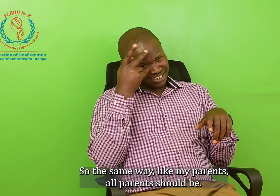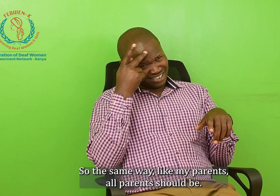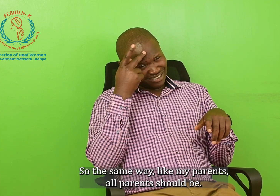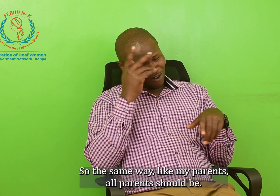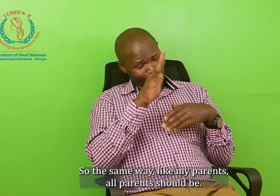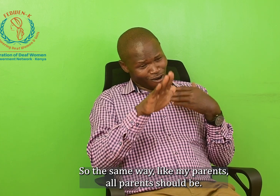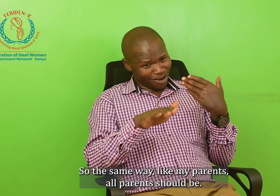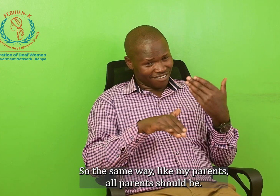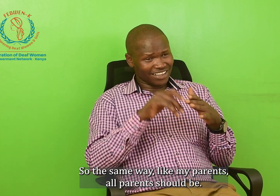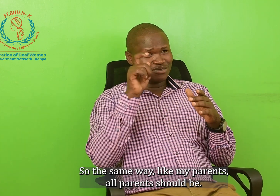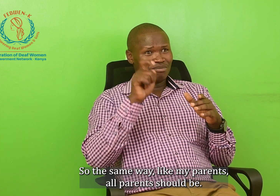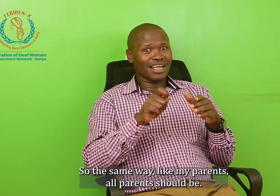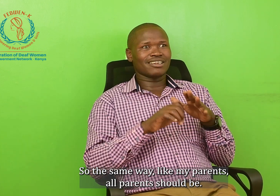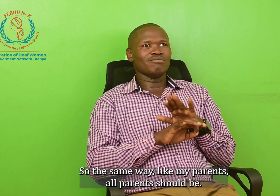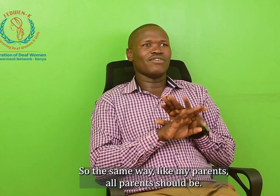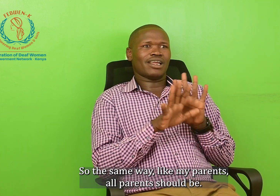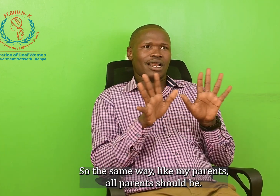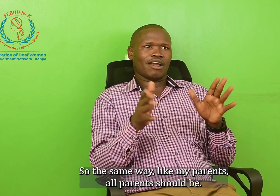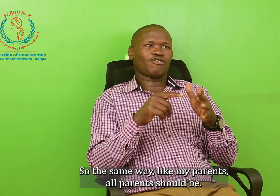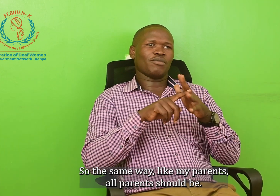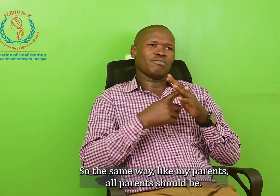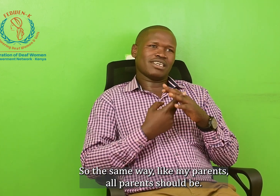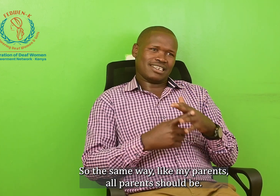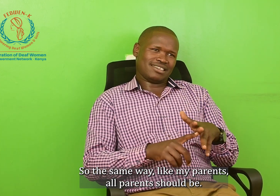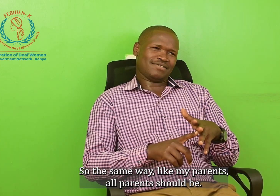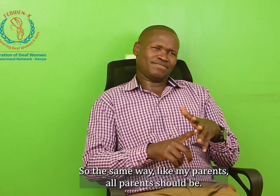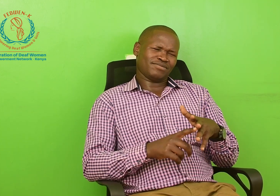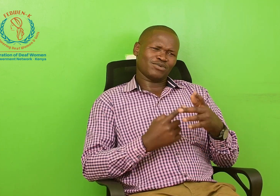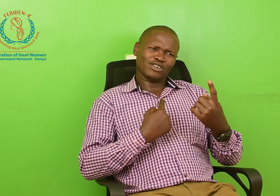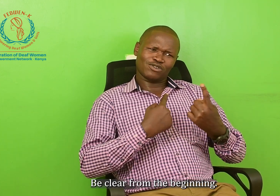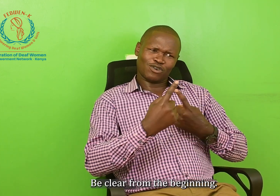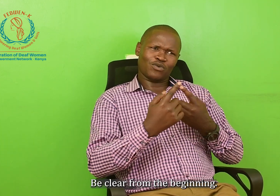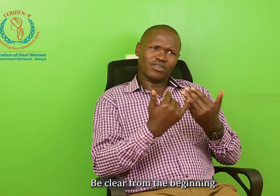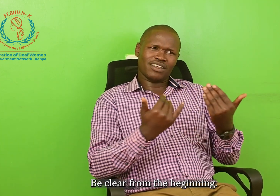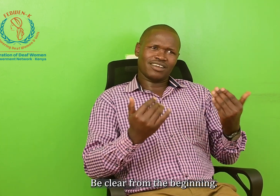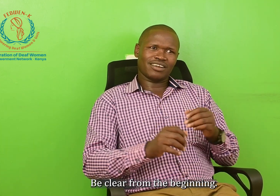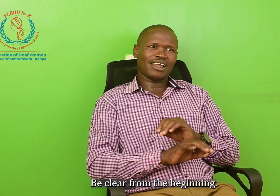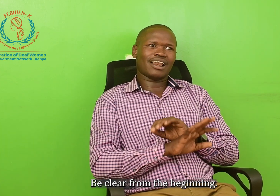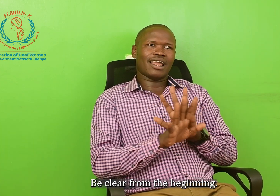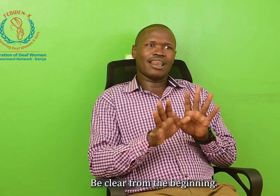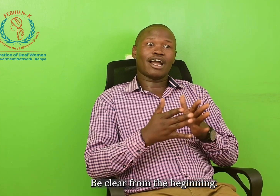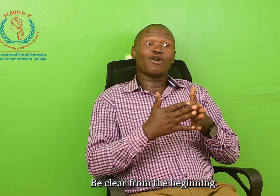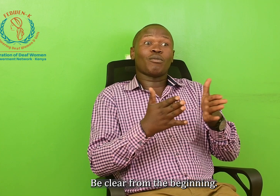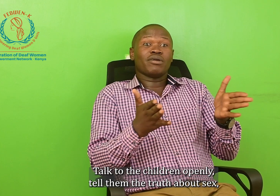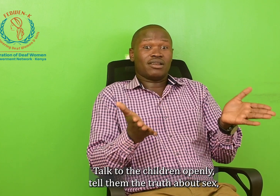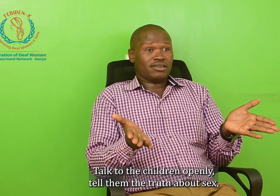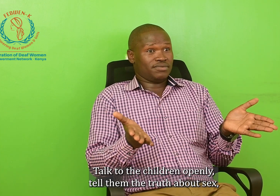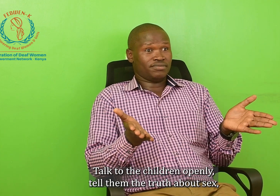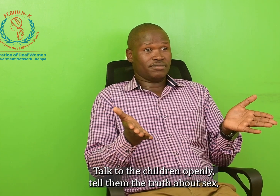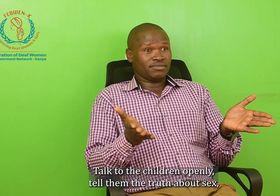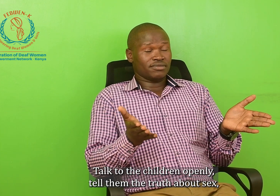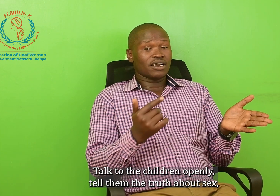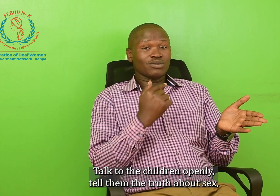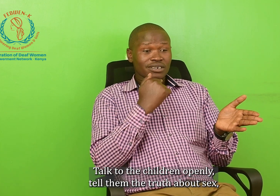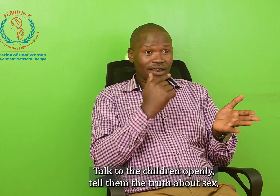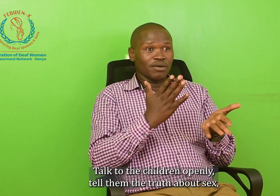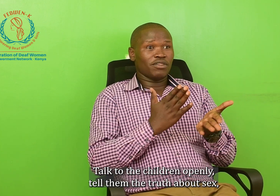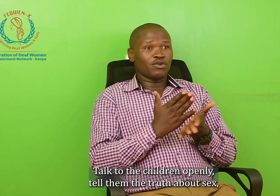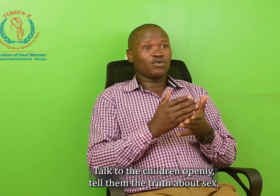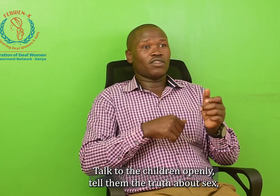way, like my parents, all parents should be clear from the beginning. Talk to their children openly.